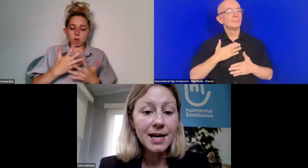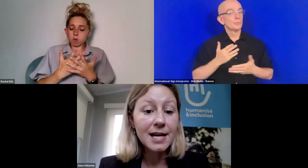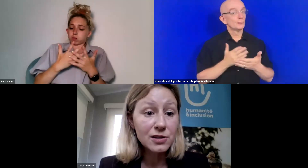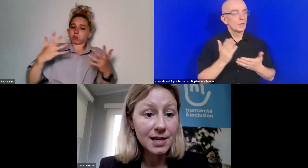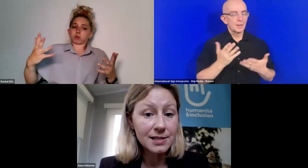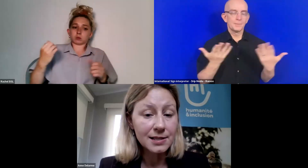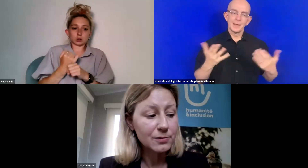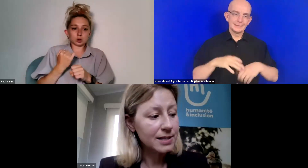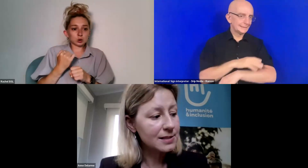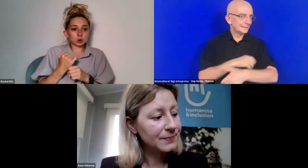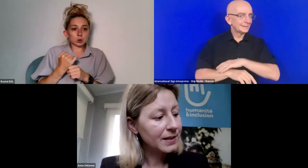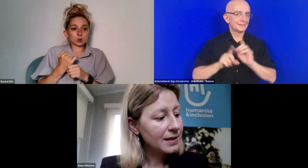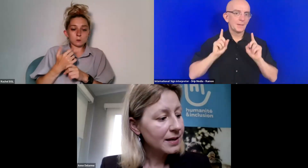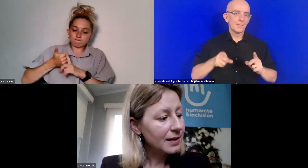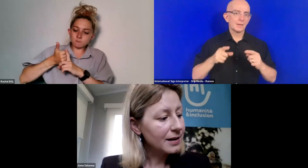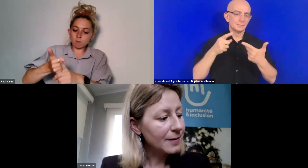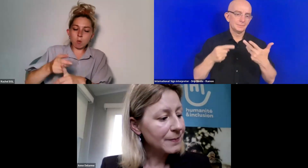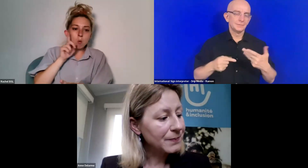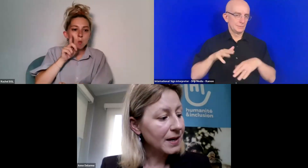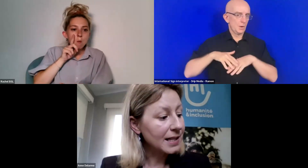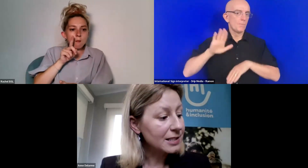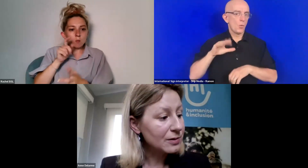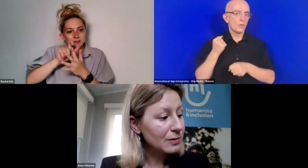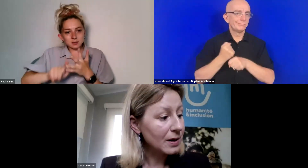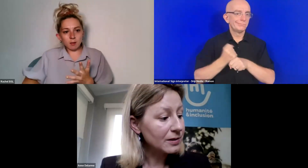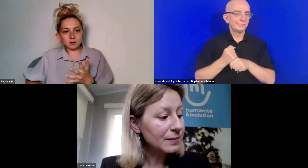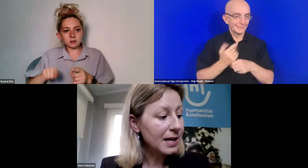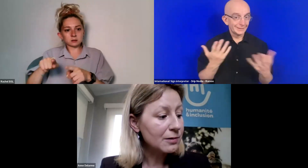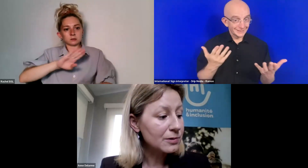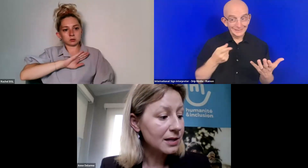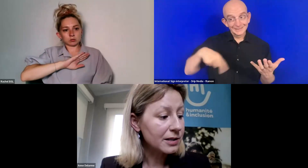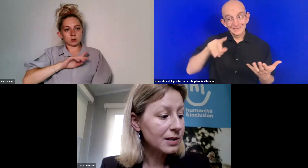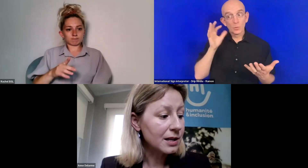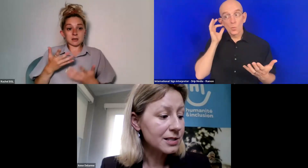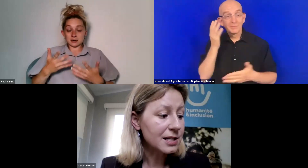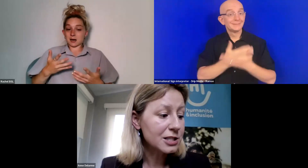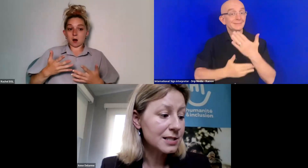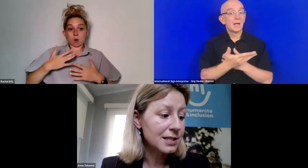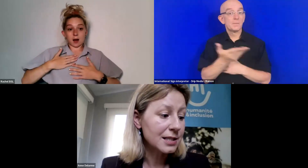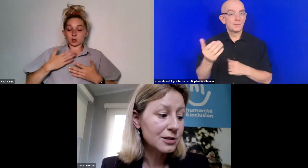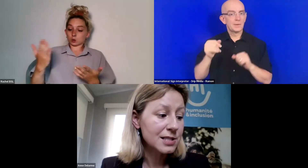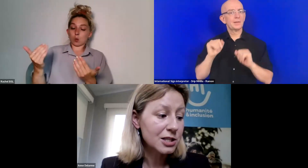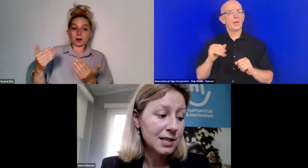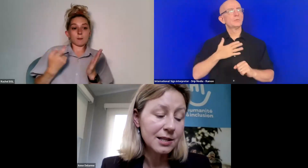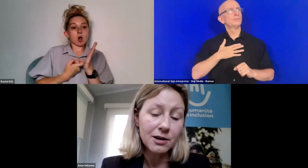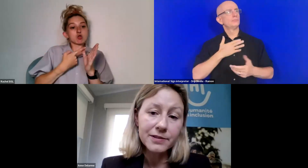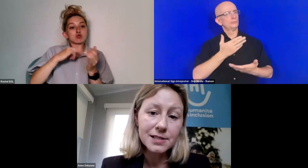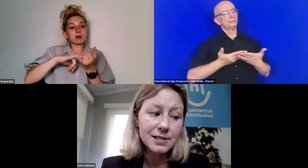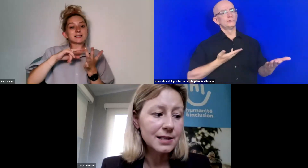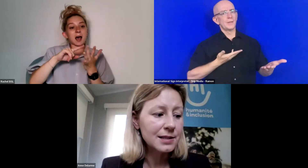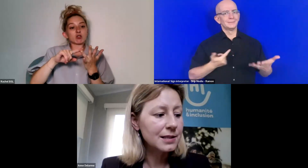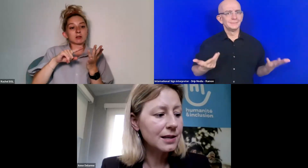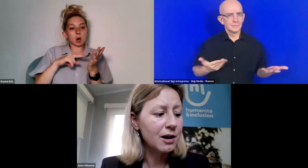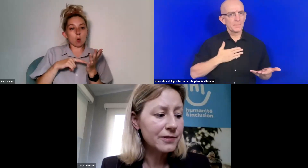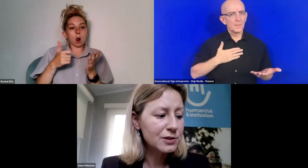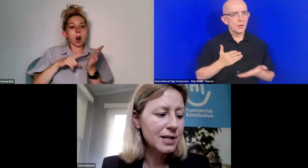fully exercise these rights. I'd like to welcome now Rosario Galarza. She's the Intersectionality Officer